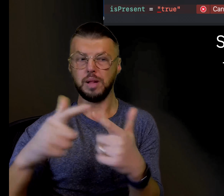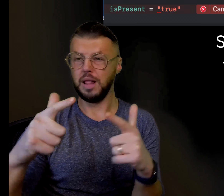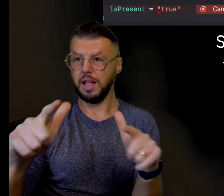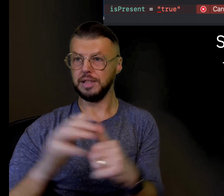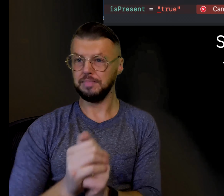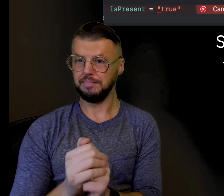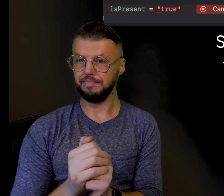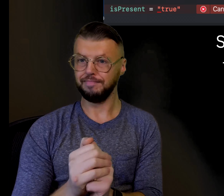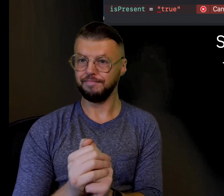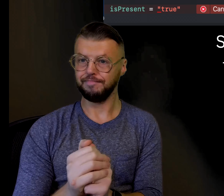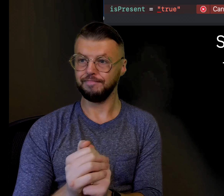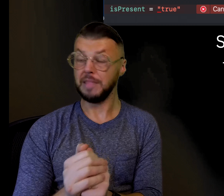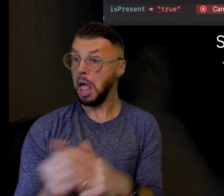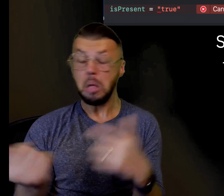the Swift programming language.